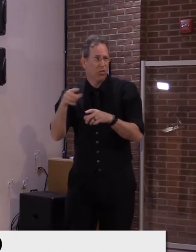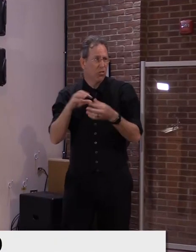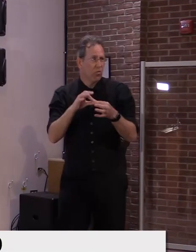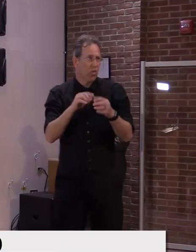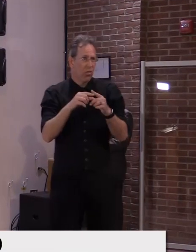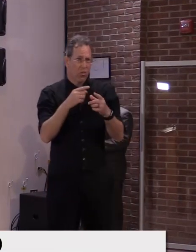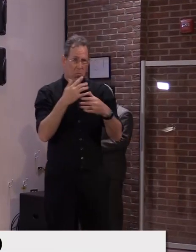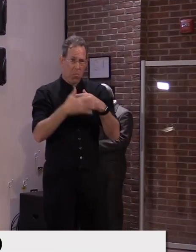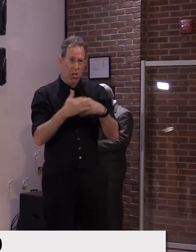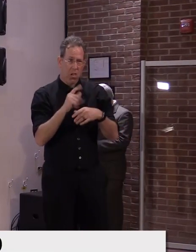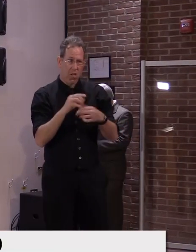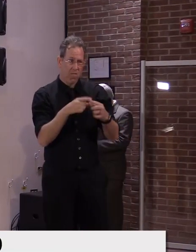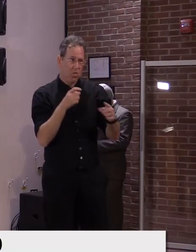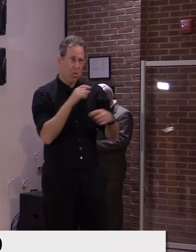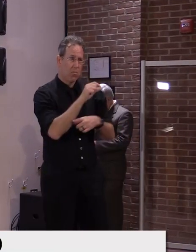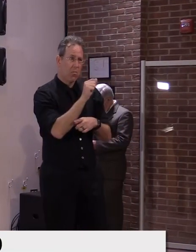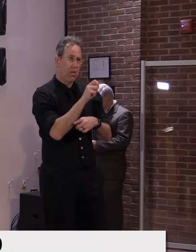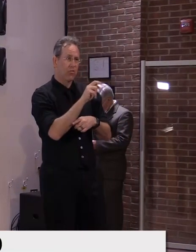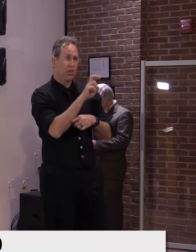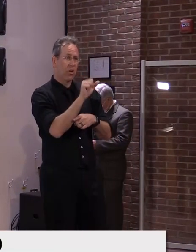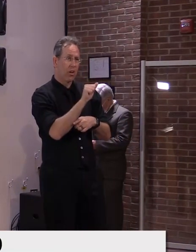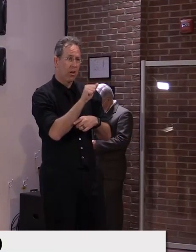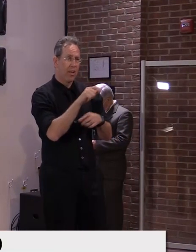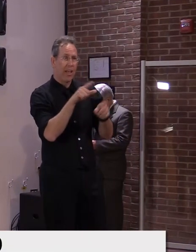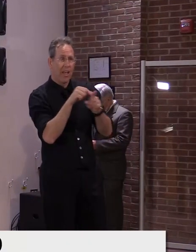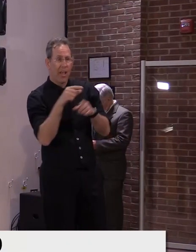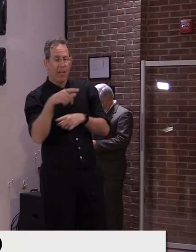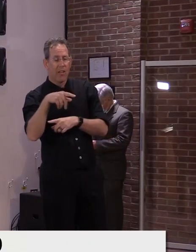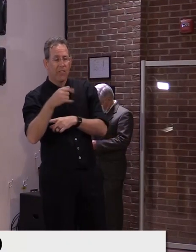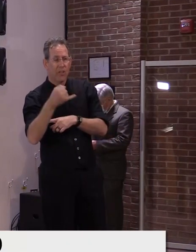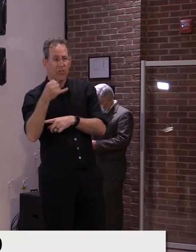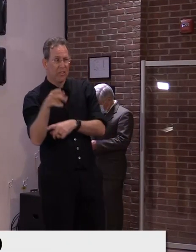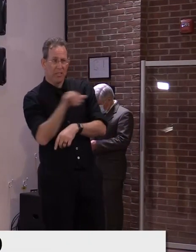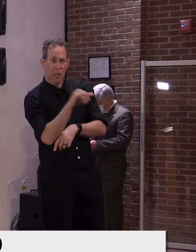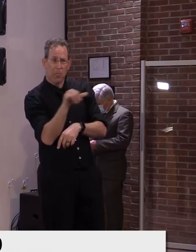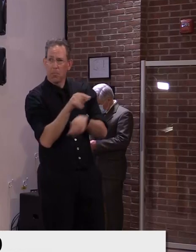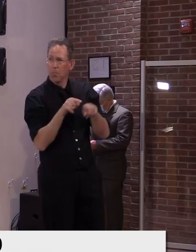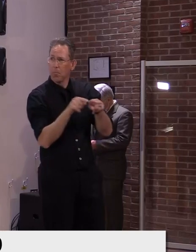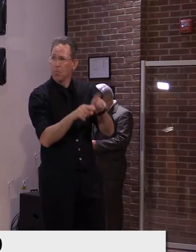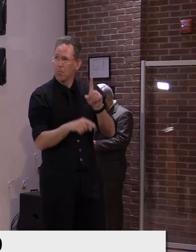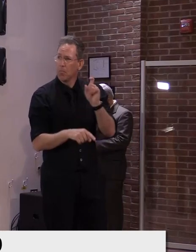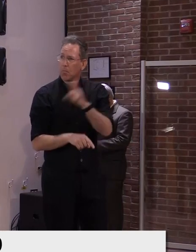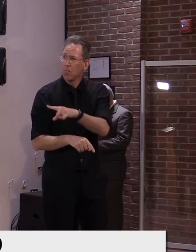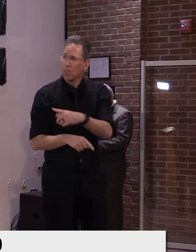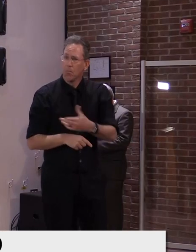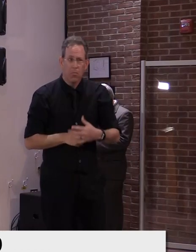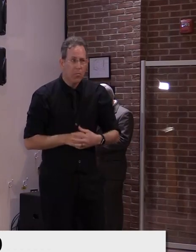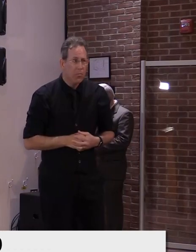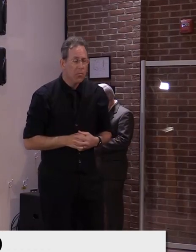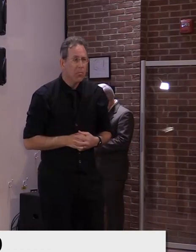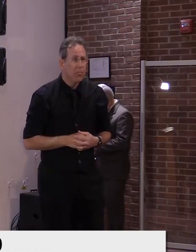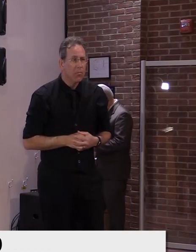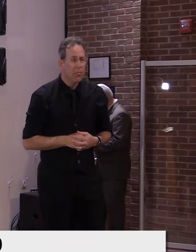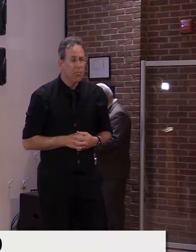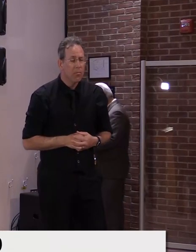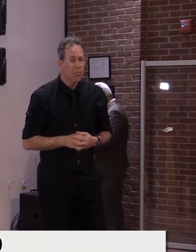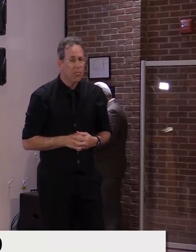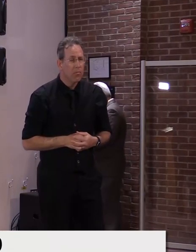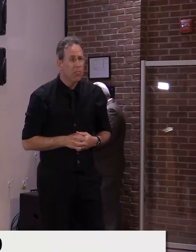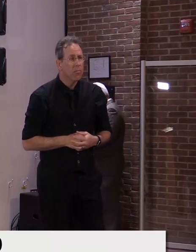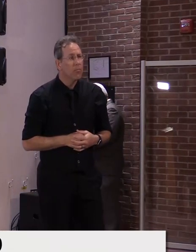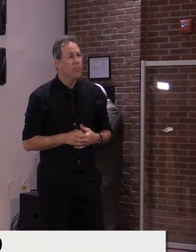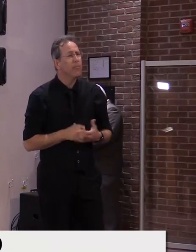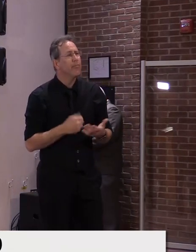that the wider use of the vaccine, and therefore the larger pool of potential